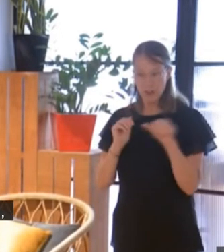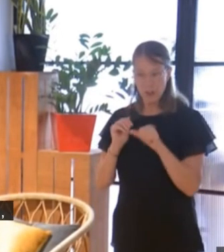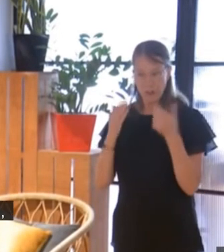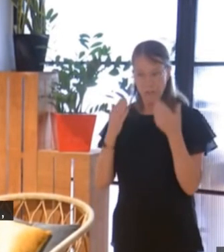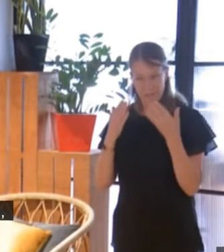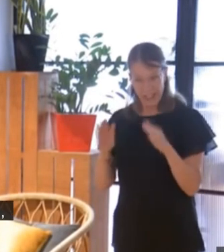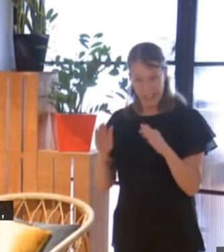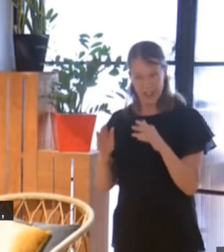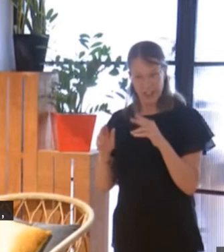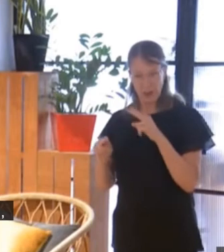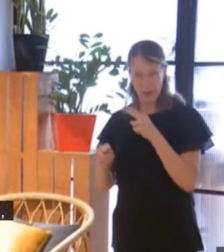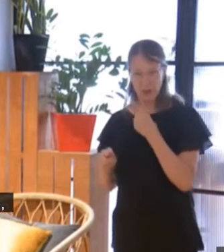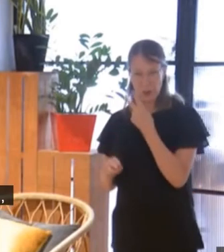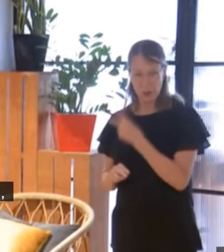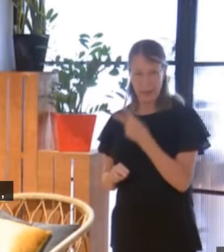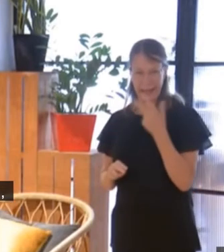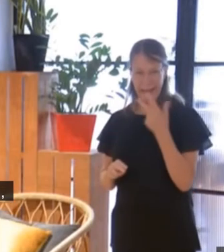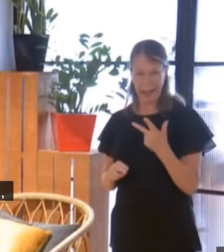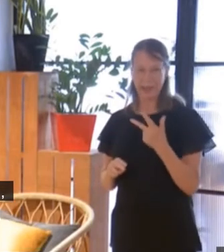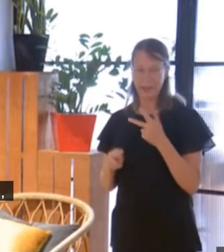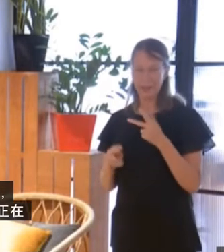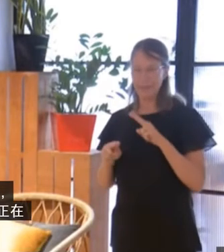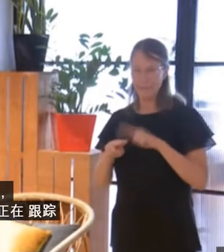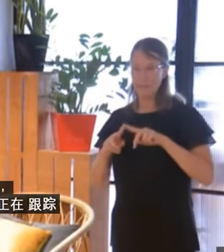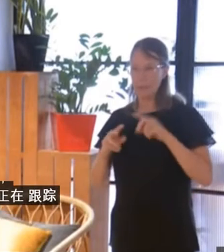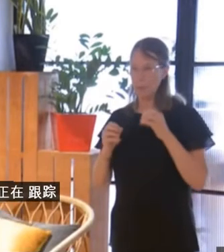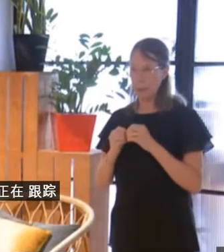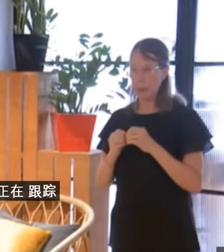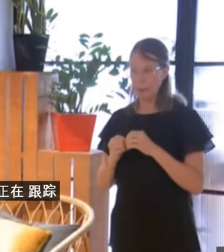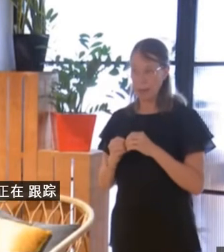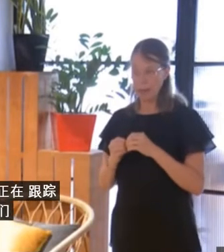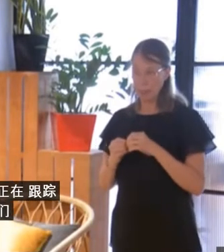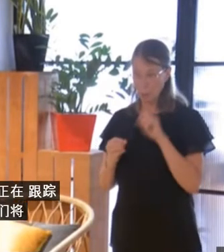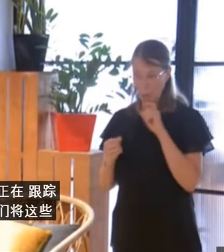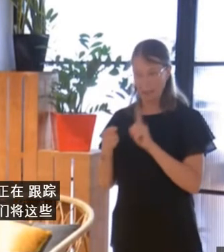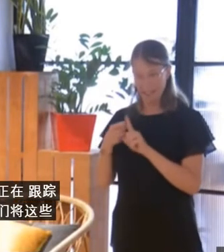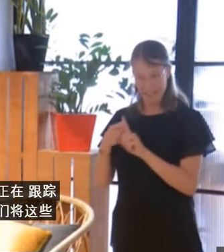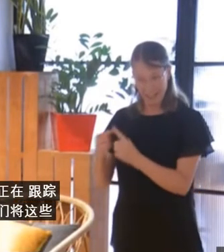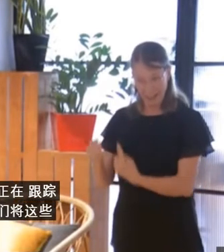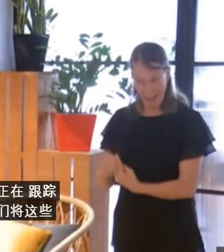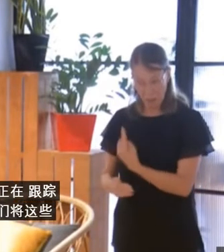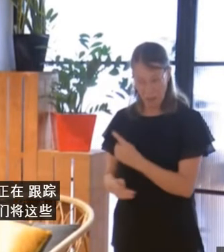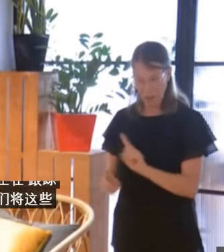rules, for instance, or the mandate to work from home. So we would say that we're on track. We rolled those